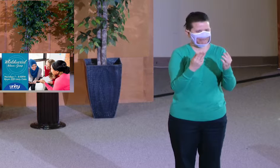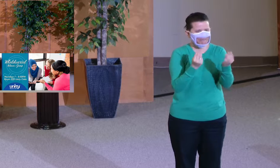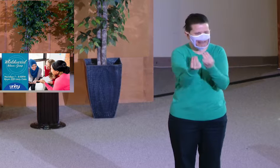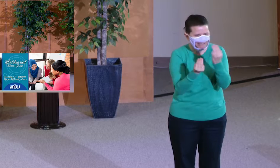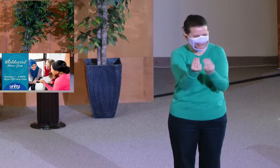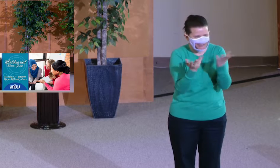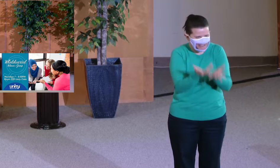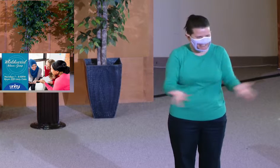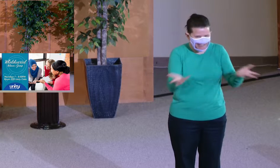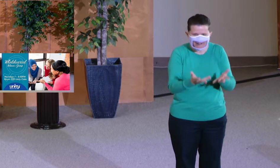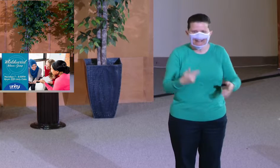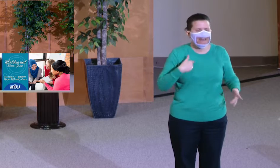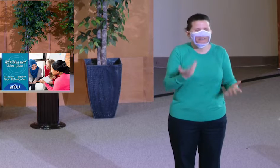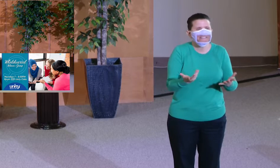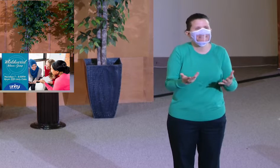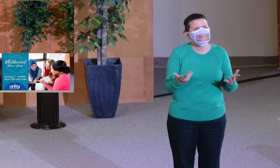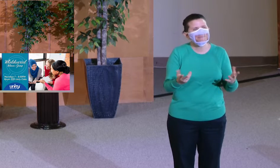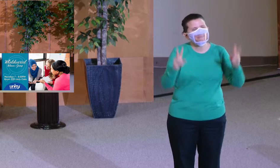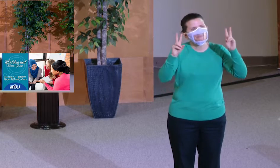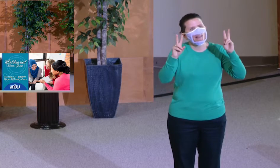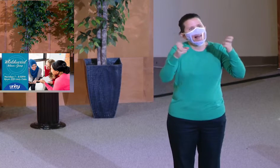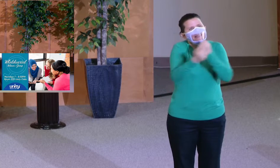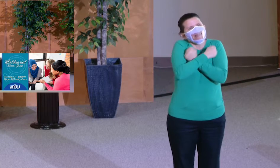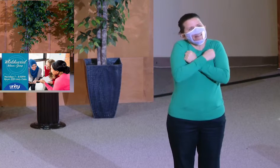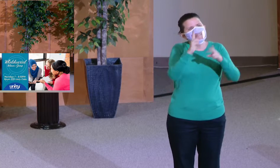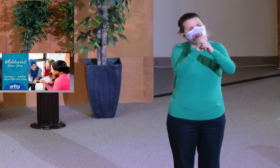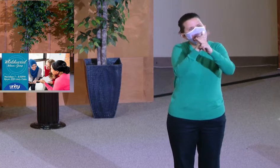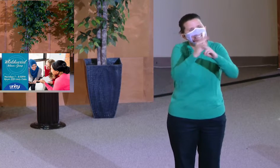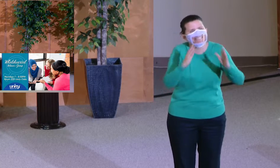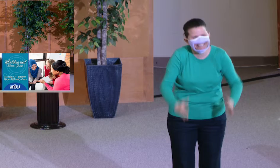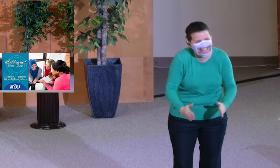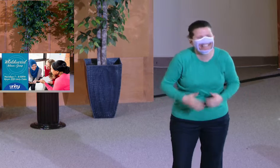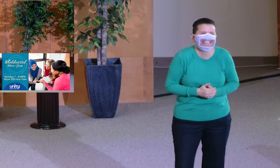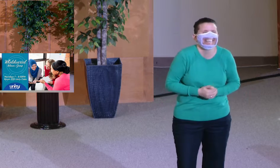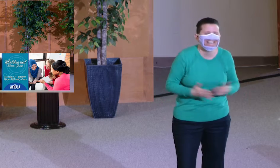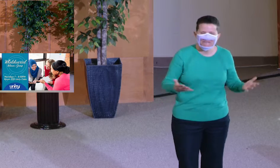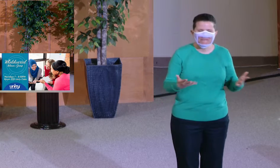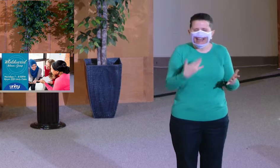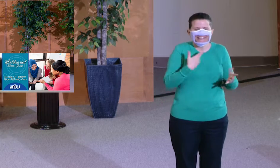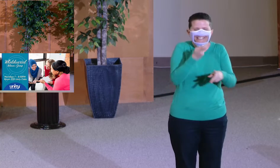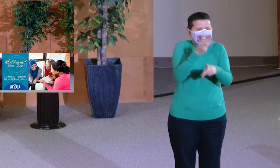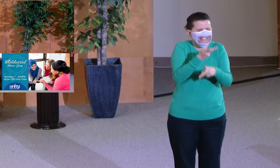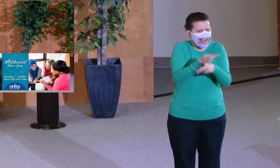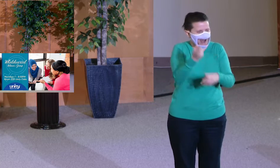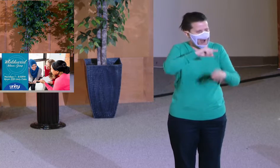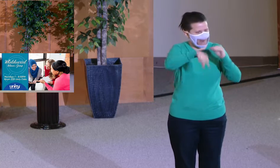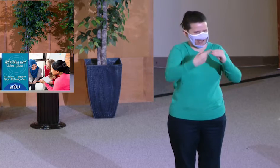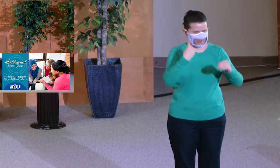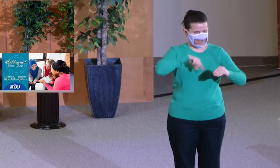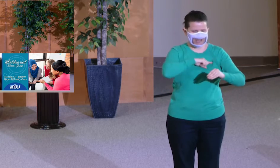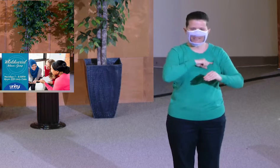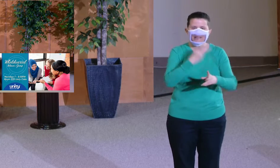that, but they care. They care not only about us and what's going on here, but they